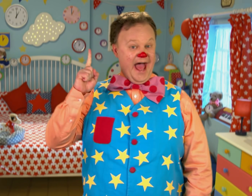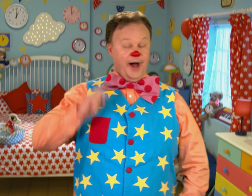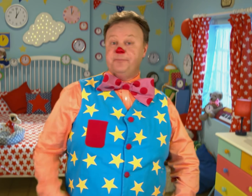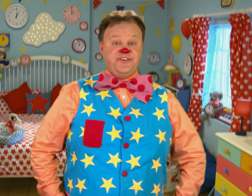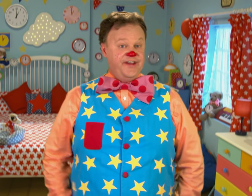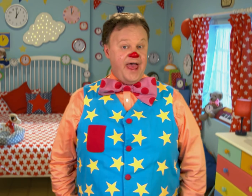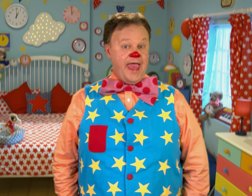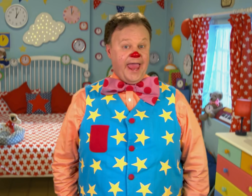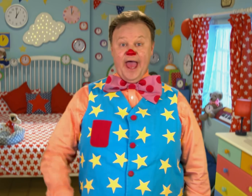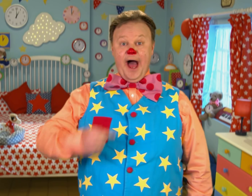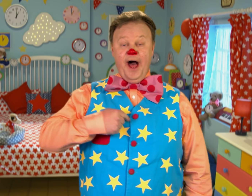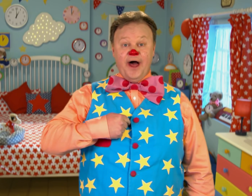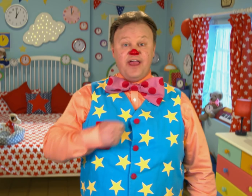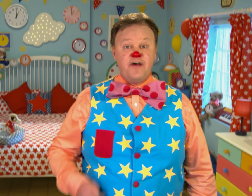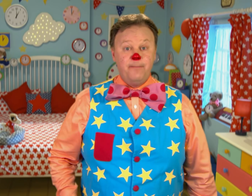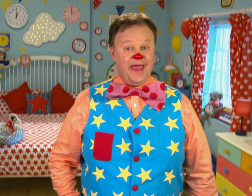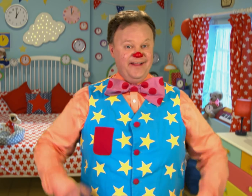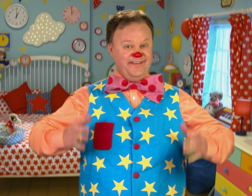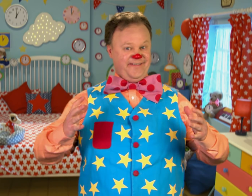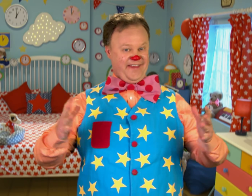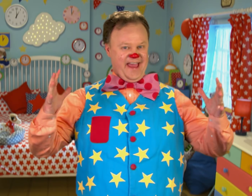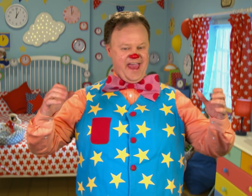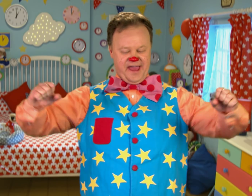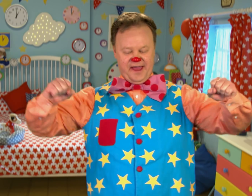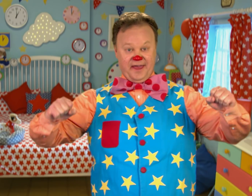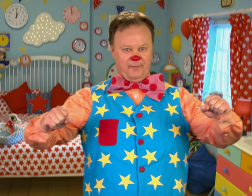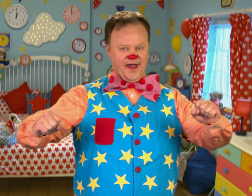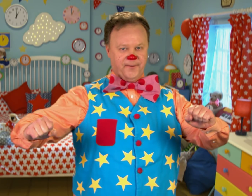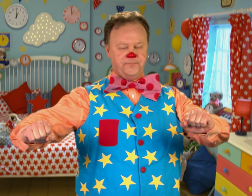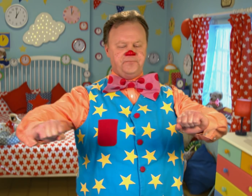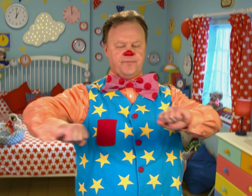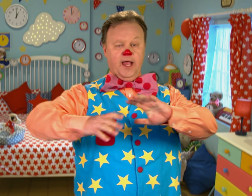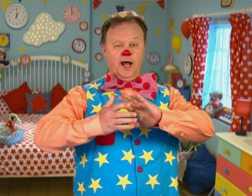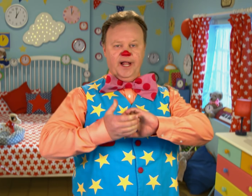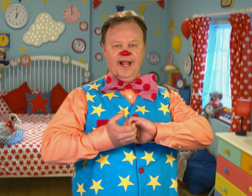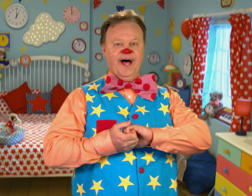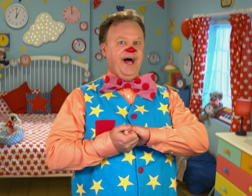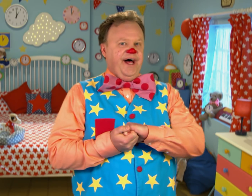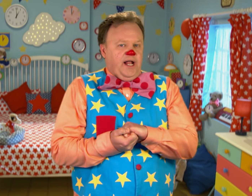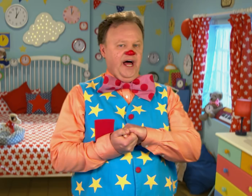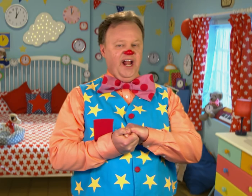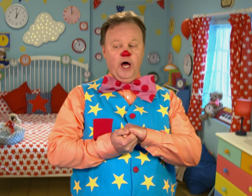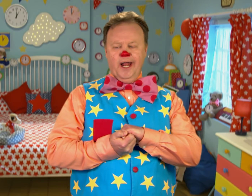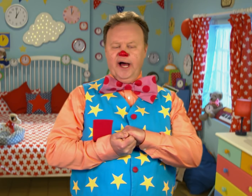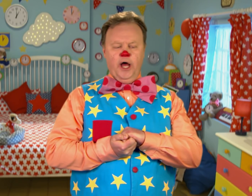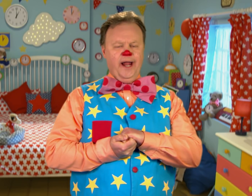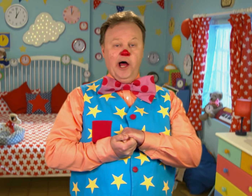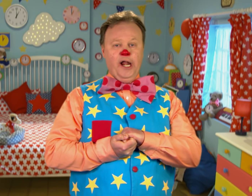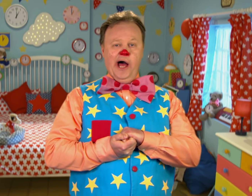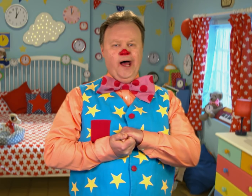Now, today, I've been singing. Here we go. La, la, la, la, la, la, la,